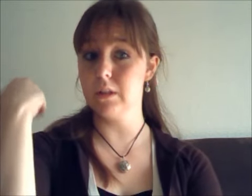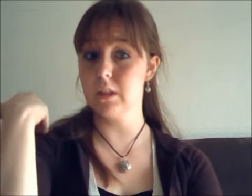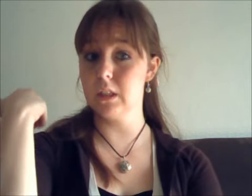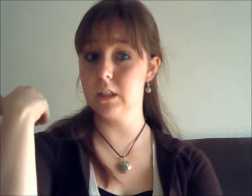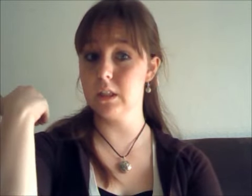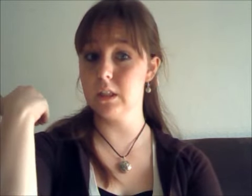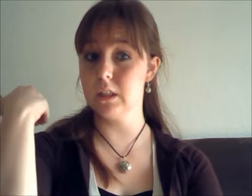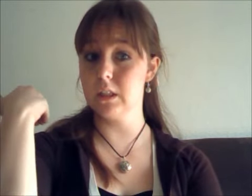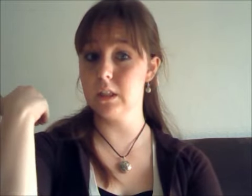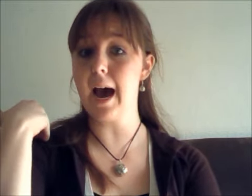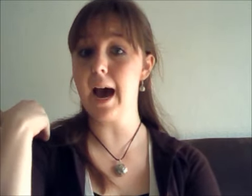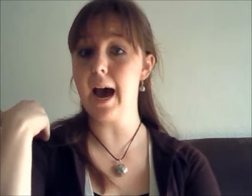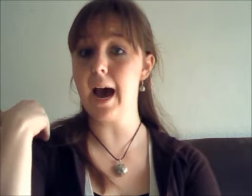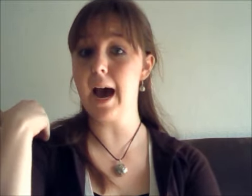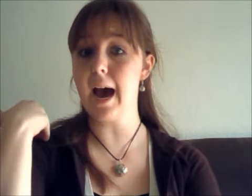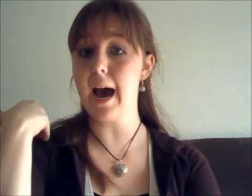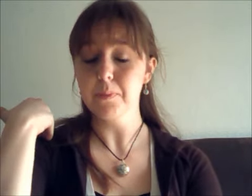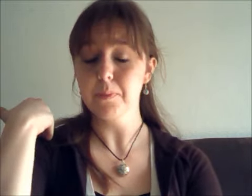is signifying in the past.